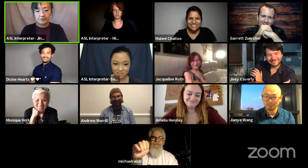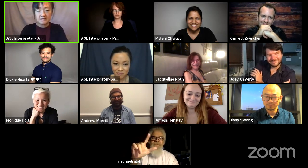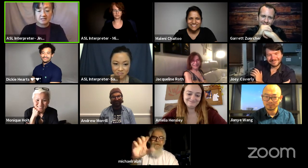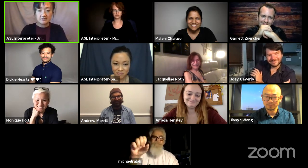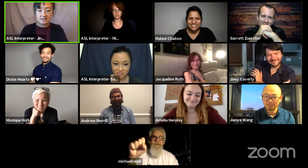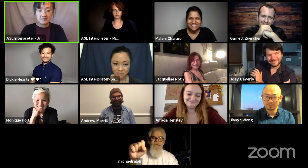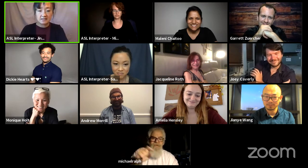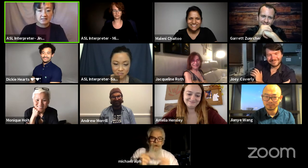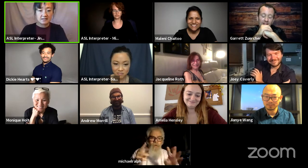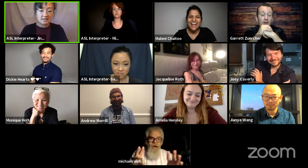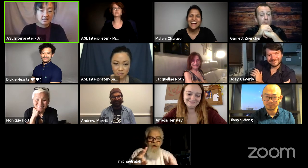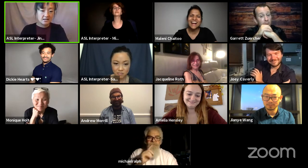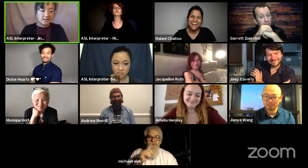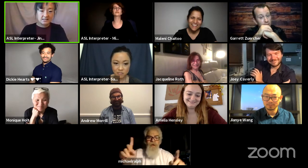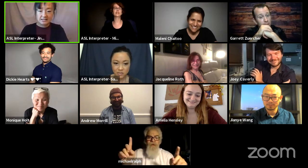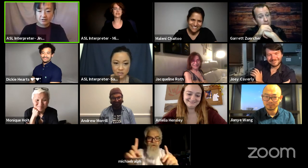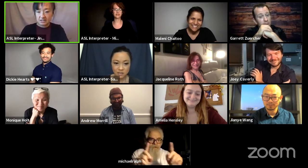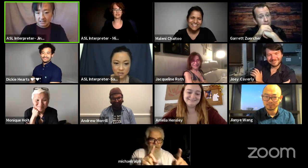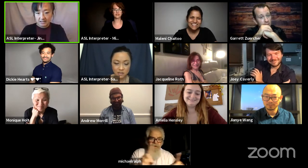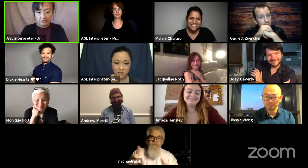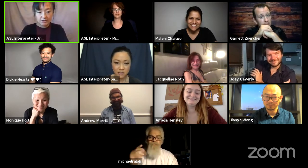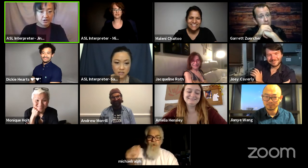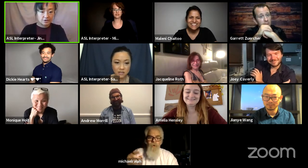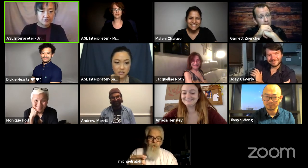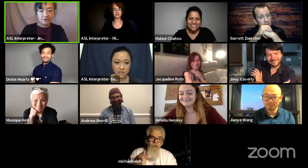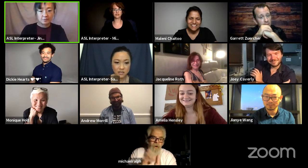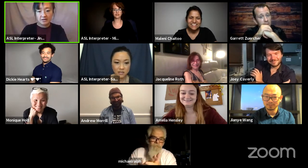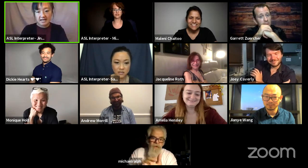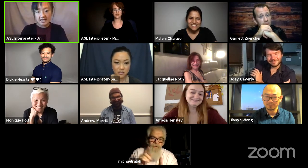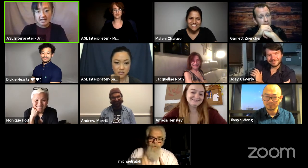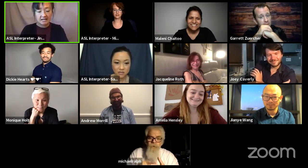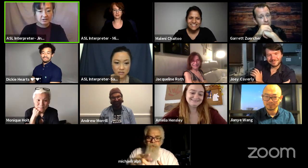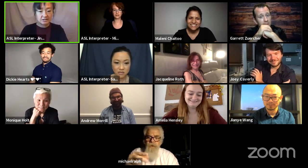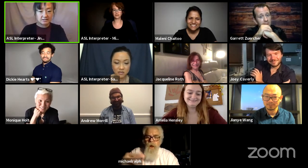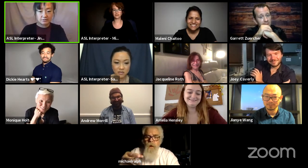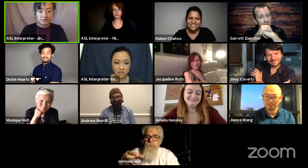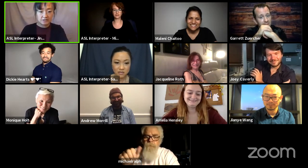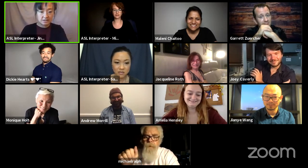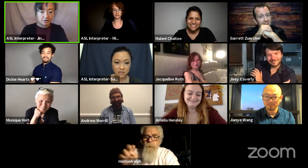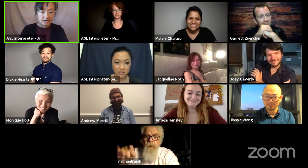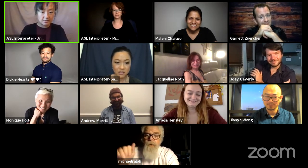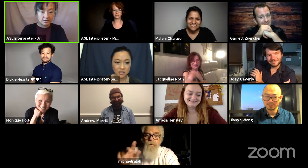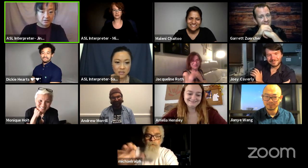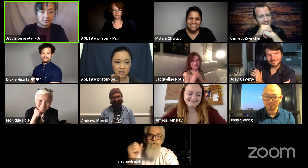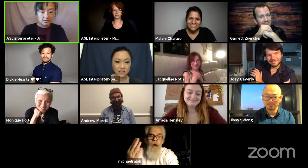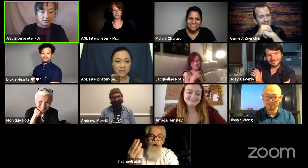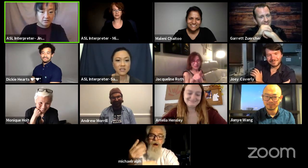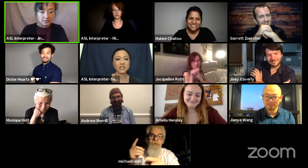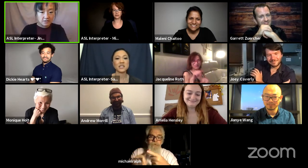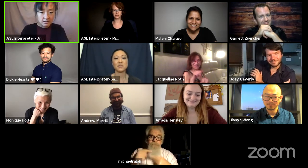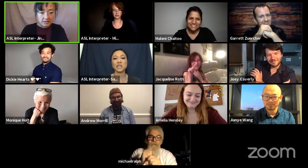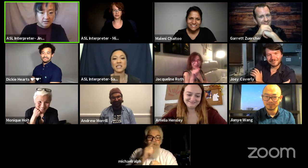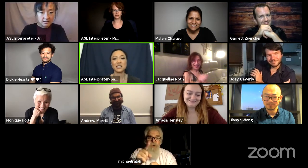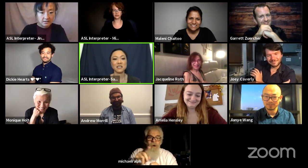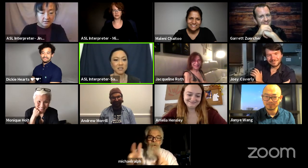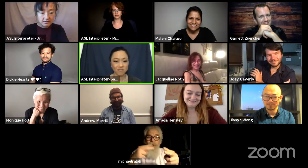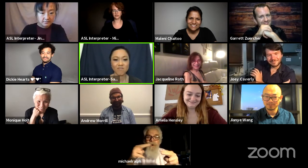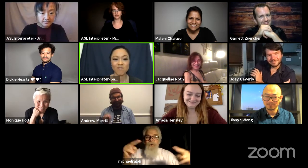and in synchronicity with each other during the play. And it was just incredible. Seamless.